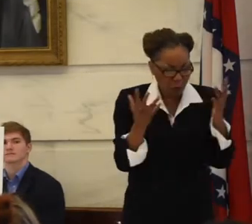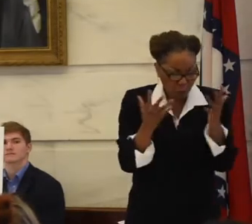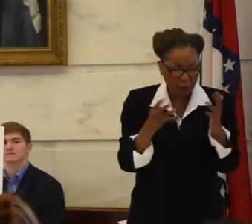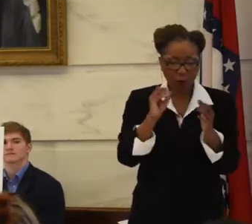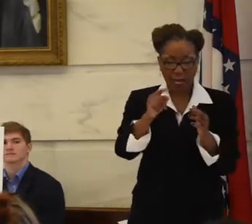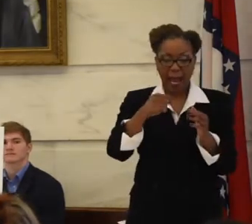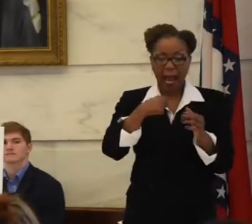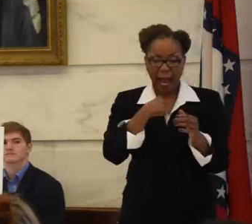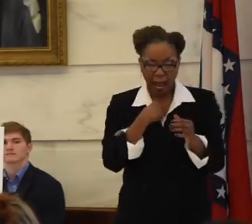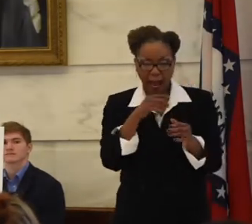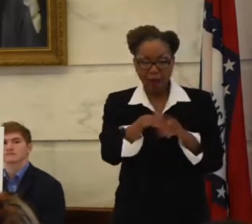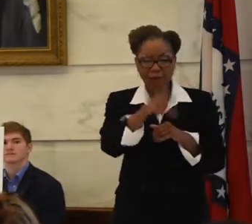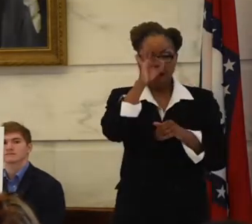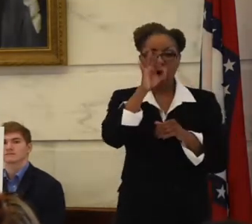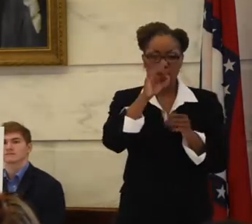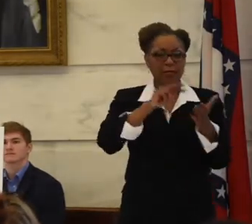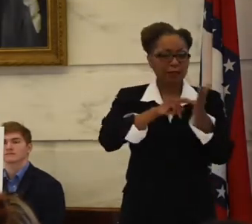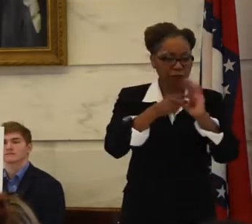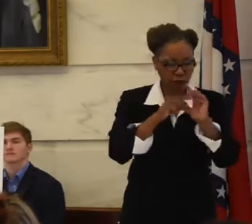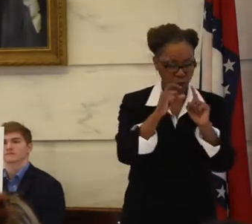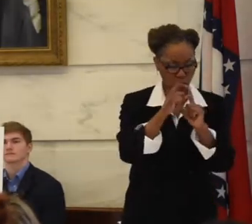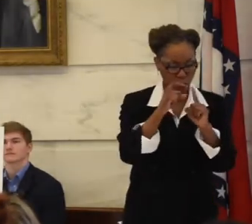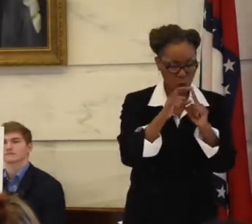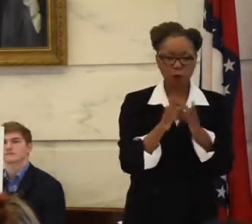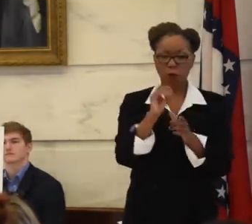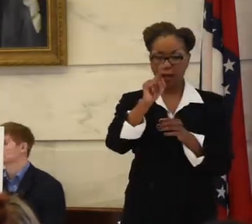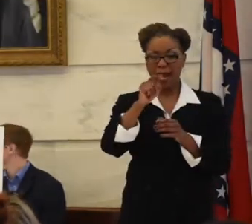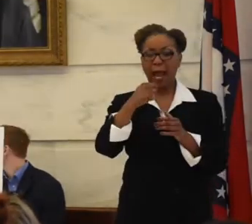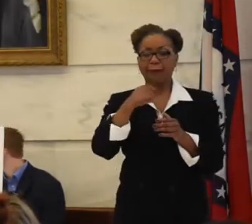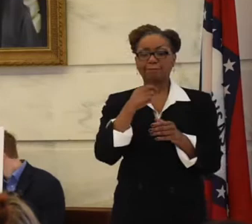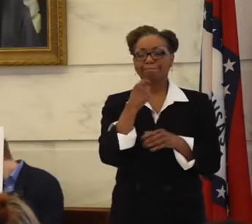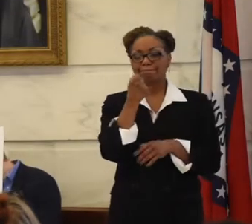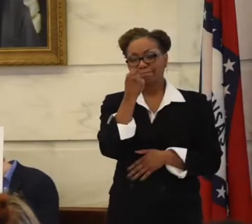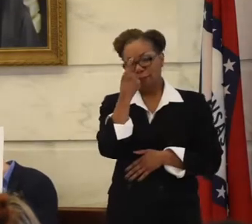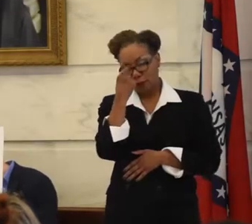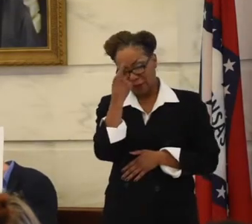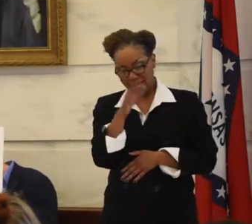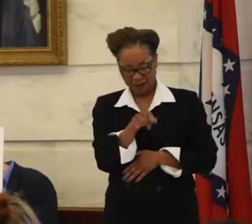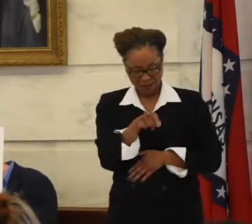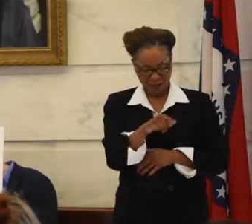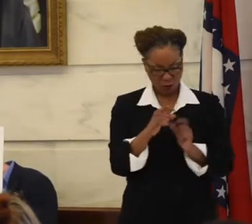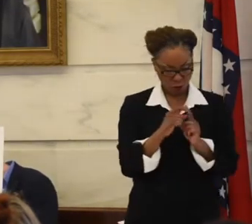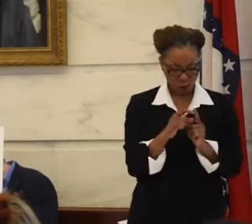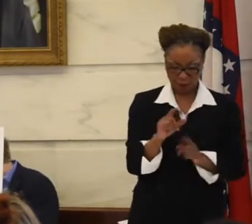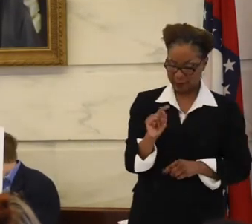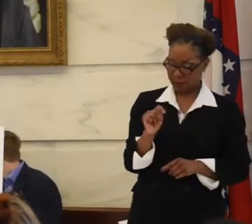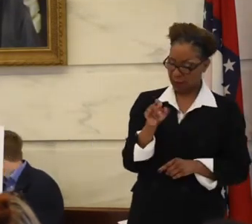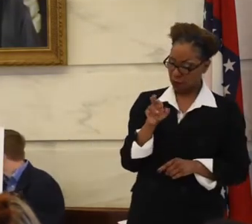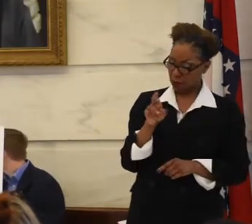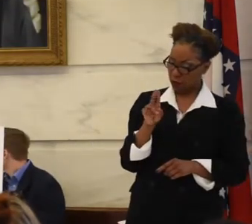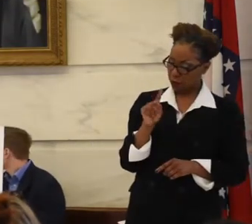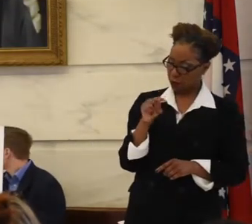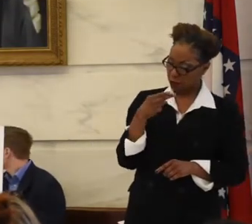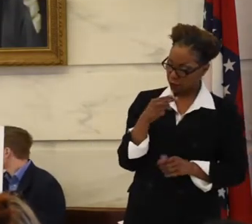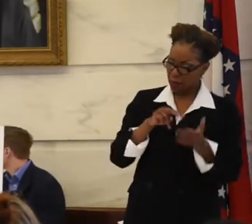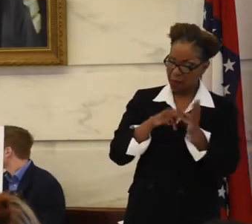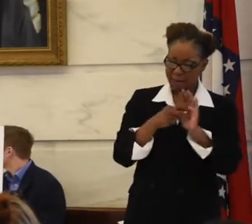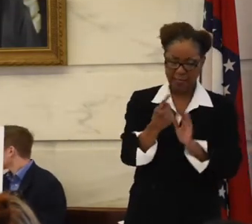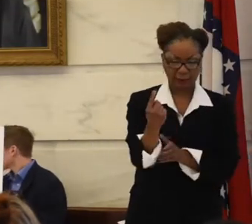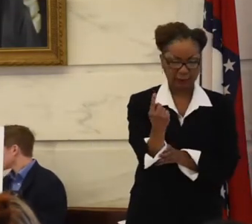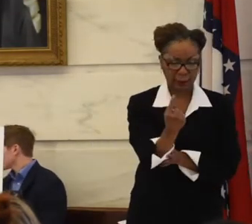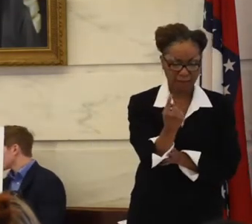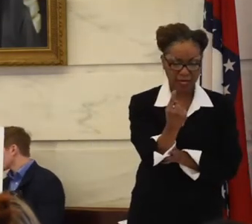I looked at the etymology of the word, I came to understand that the word truth means